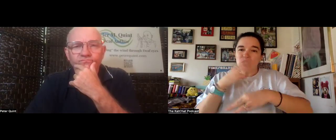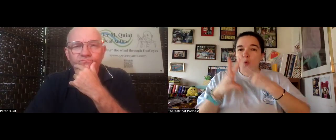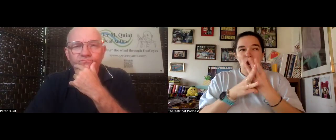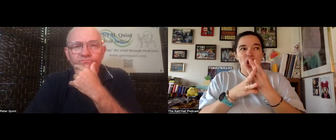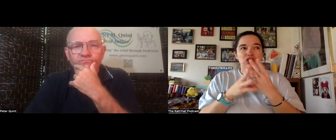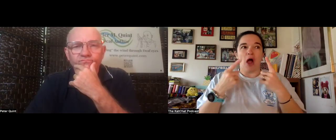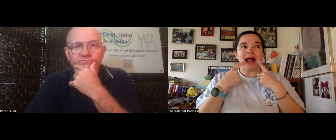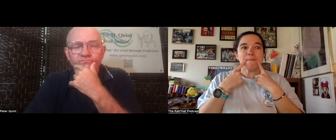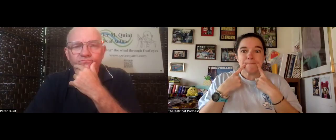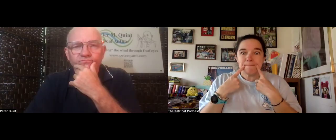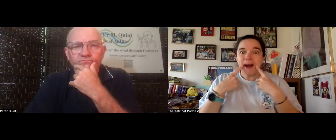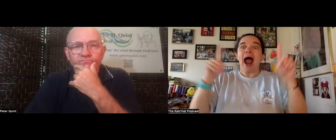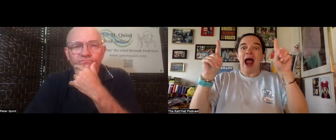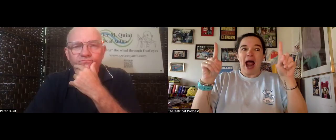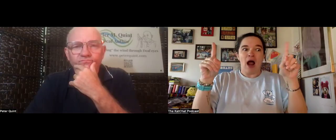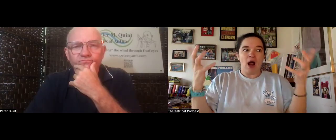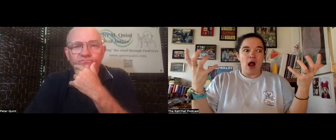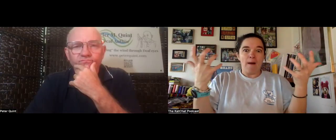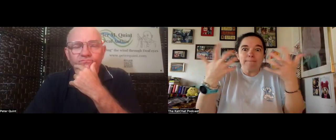both of the worlds are like